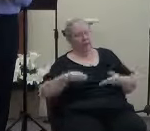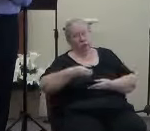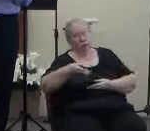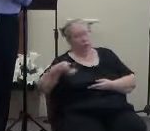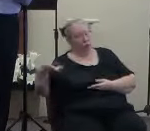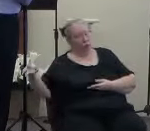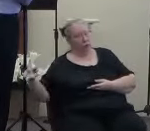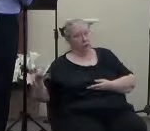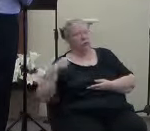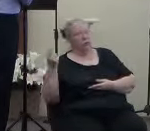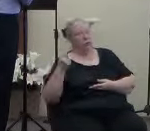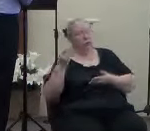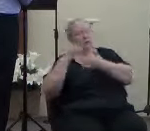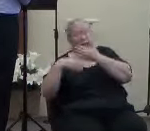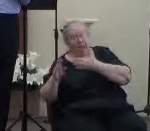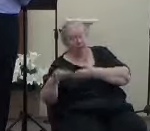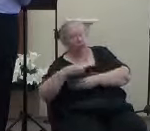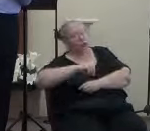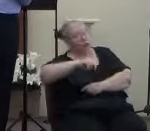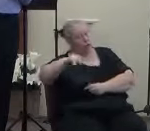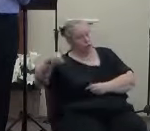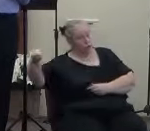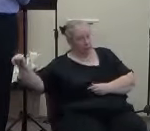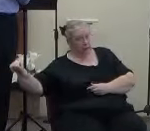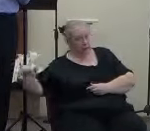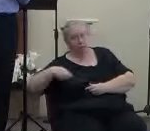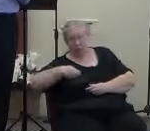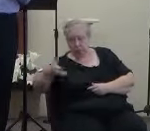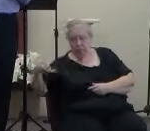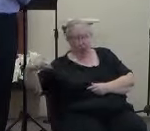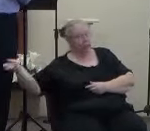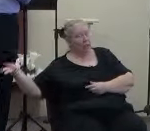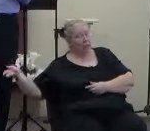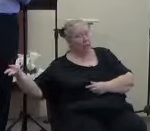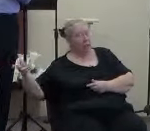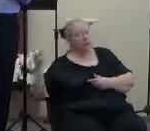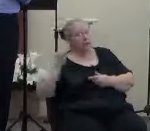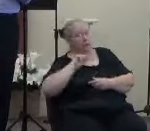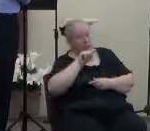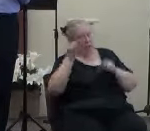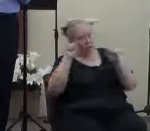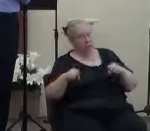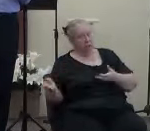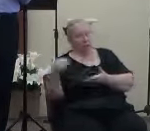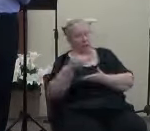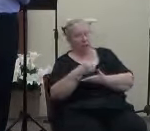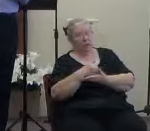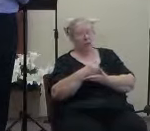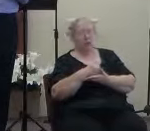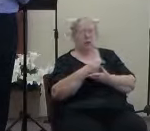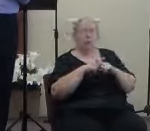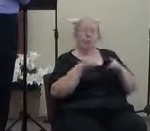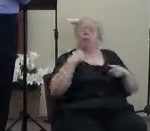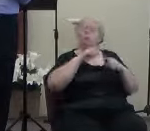it's only until you sow seed can you get a harvest. And there are so many of us praying to God for the